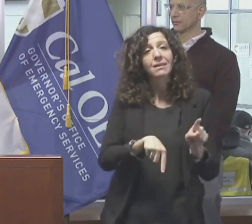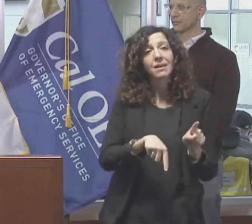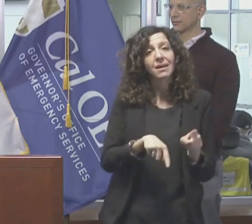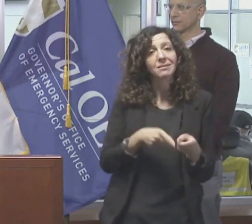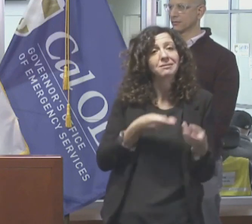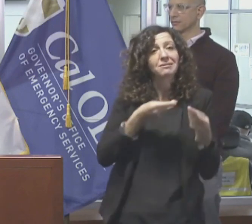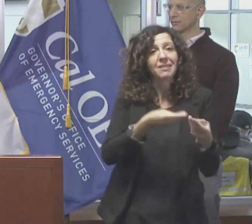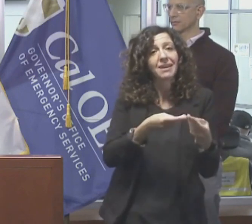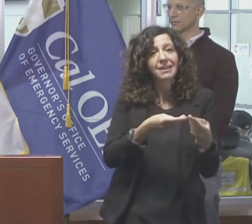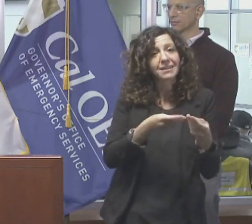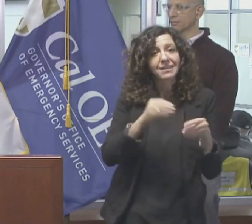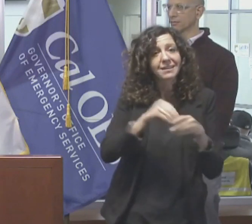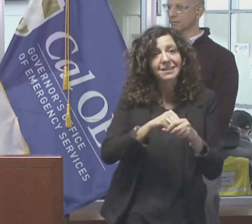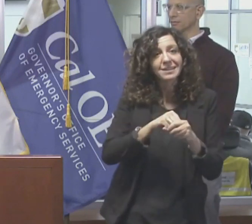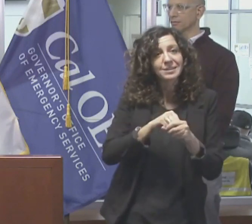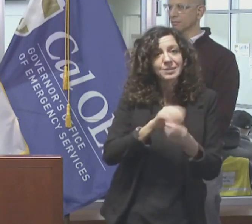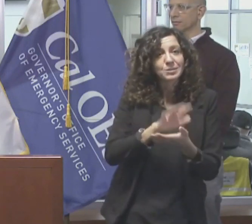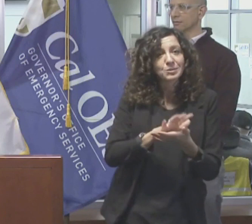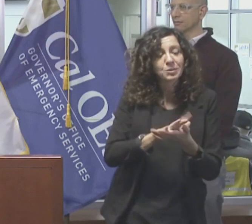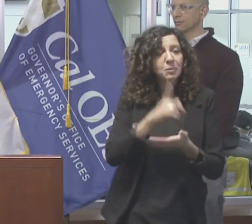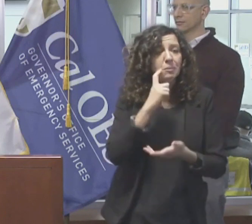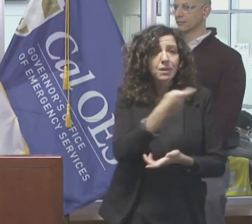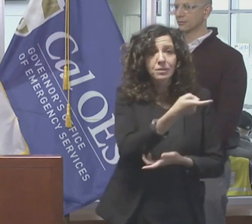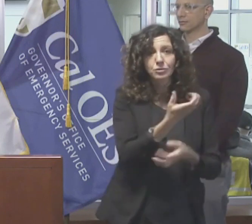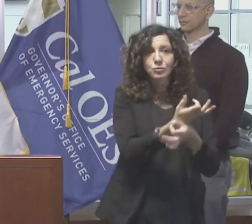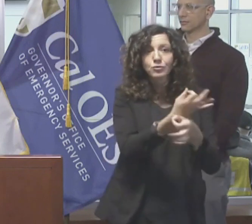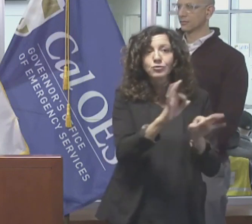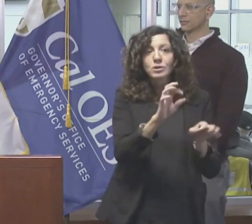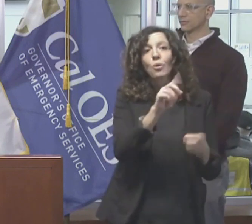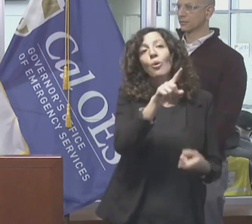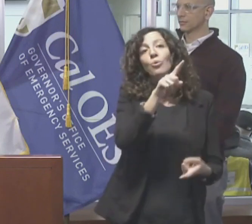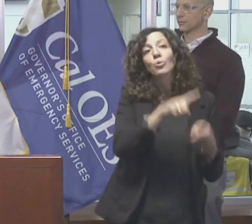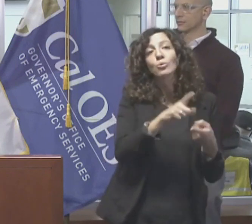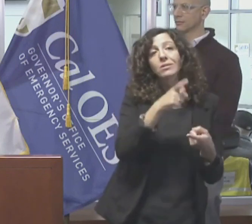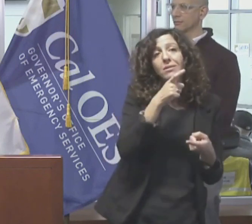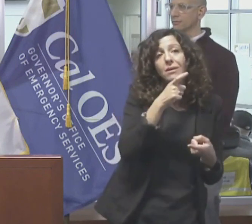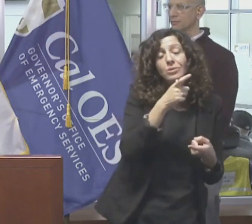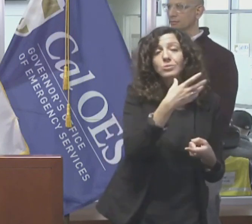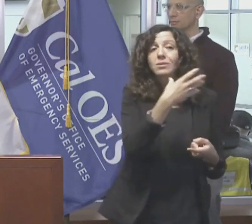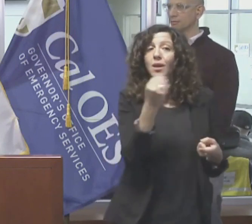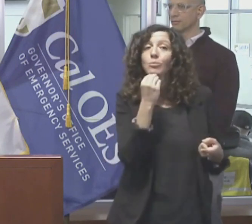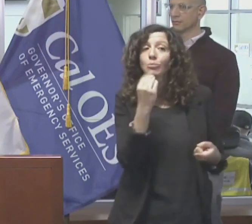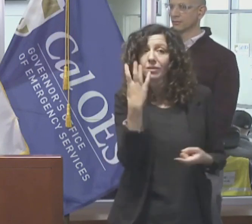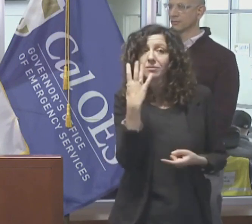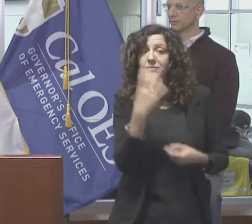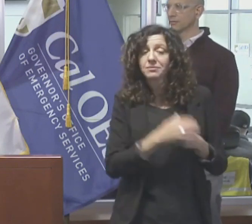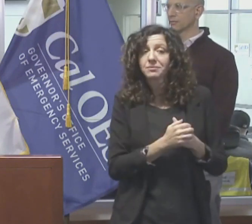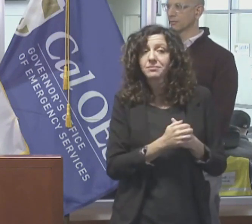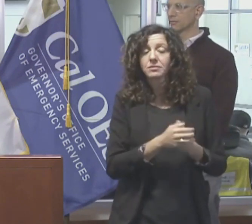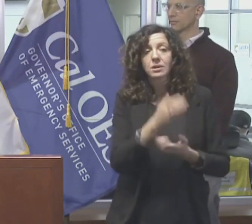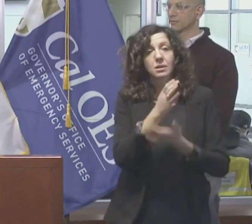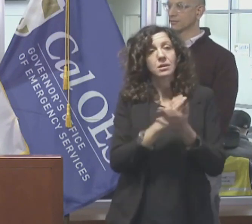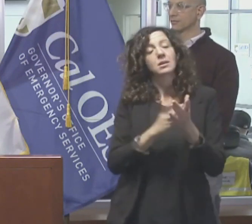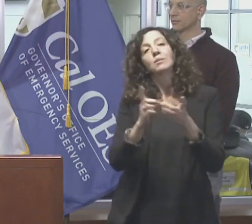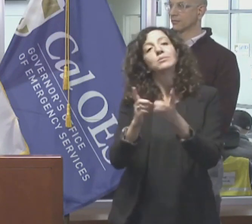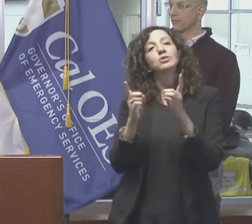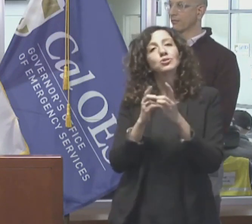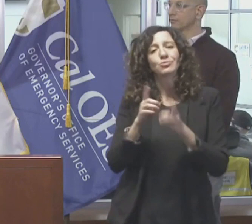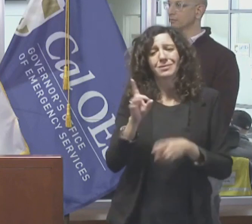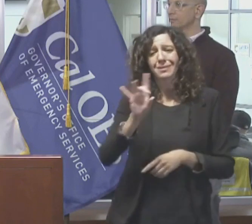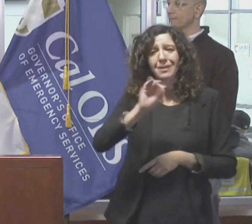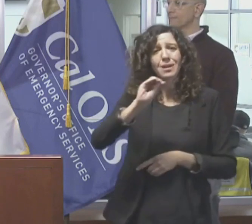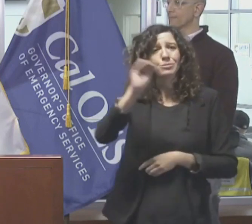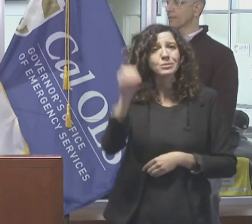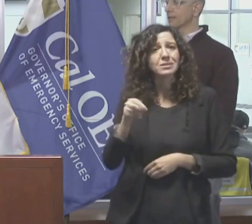be fed otherwise because they're on free or reduced, not just lunch, but also free or reduced breakfast. Some districts, 80%,